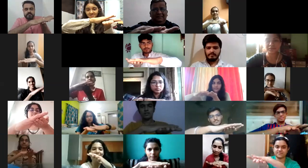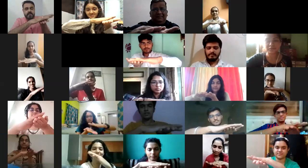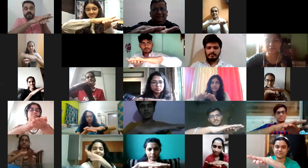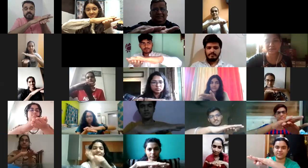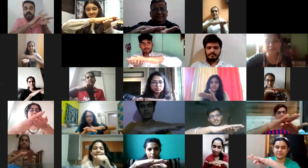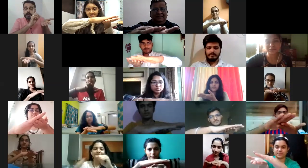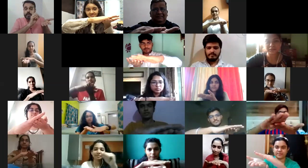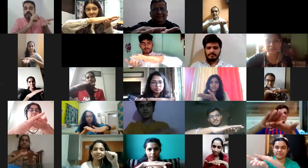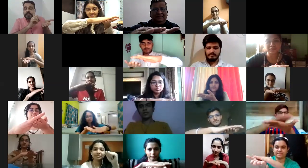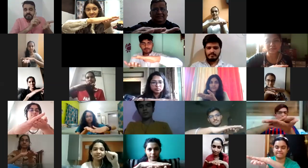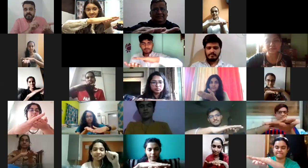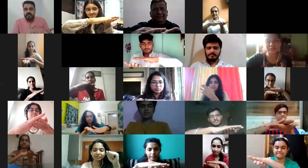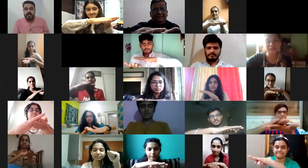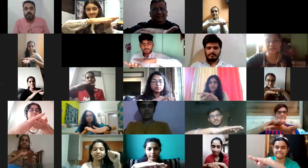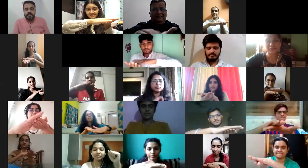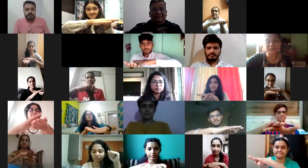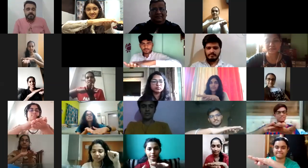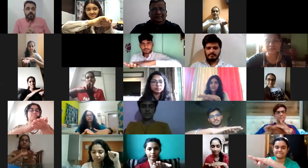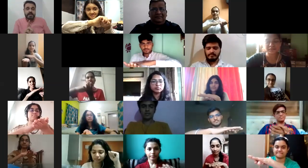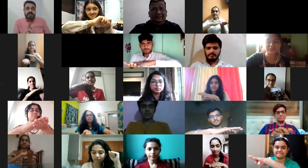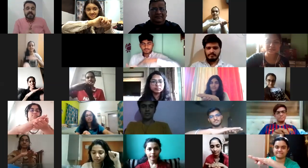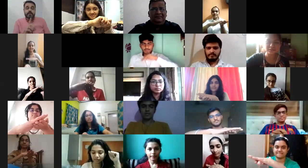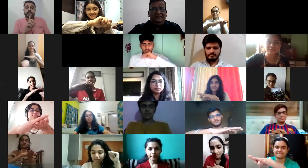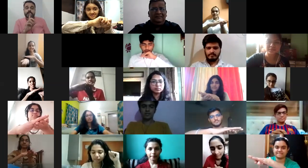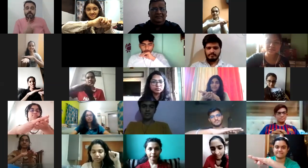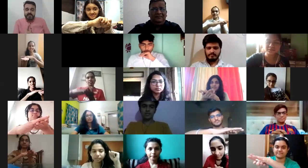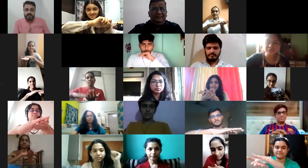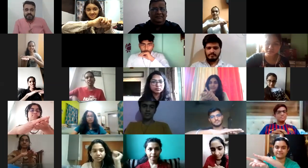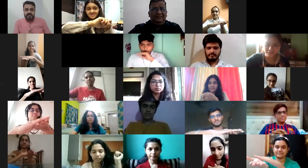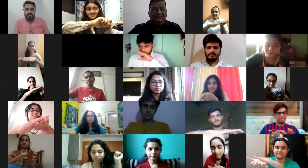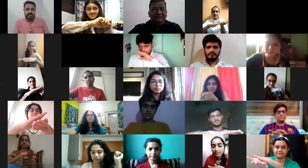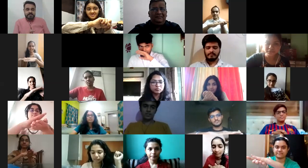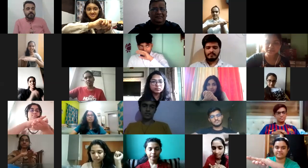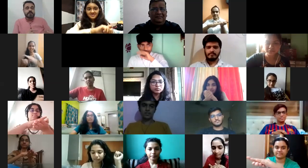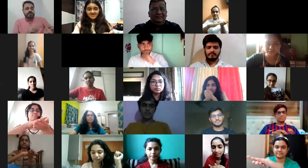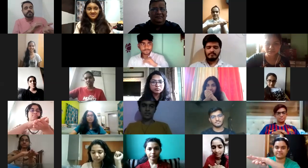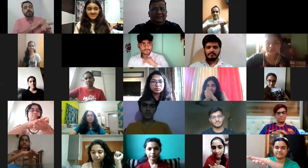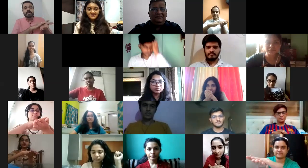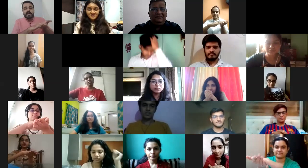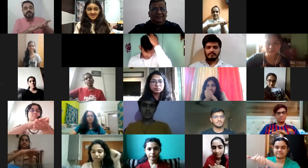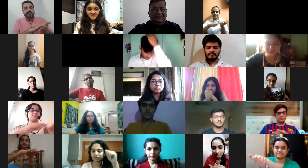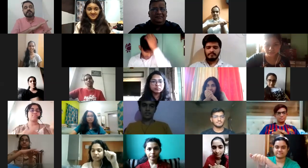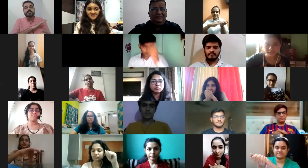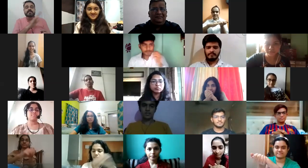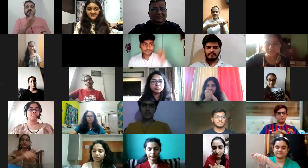H. And do it only once. Mr. Gopal is saying do it only once, because if you do it twice, it will mean something